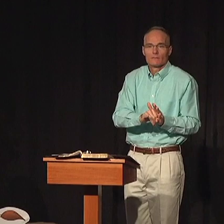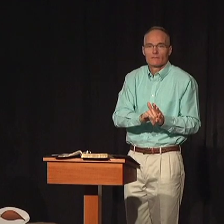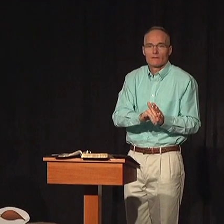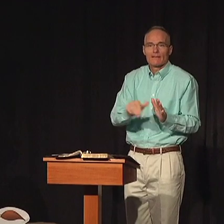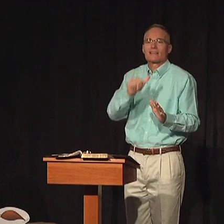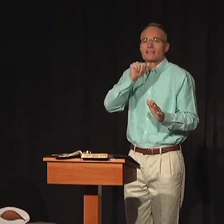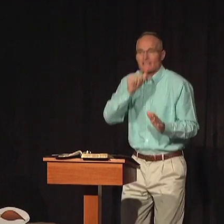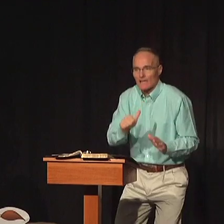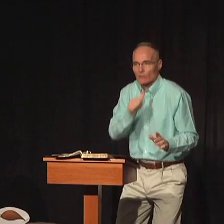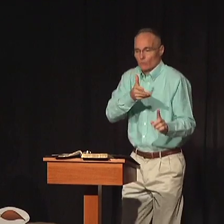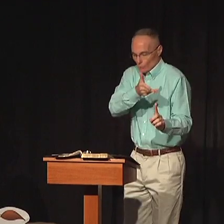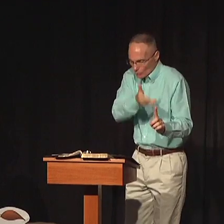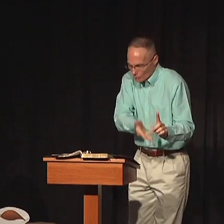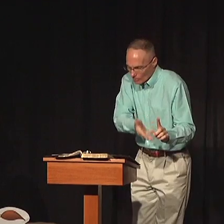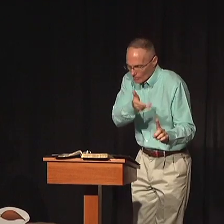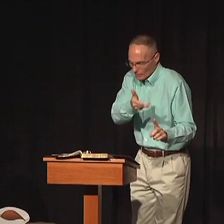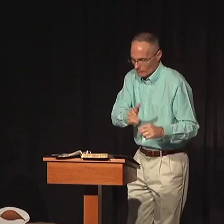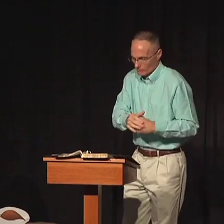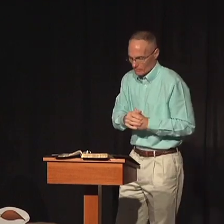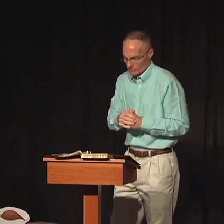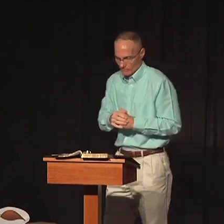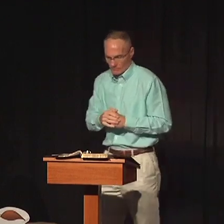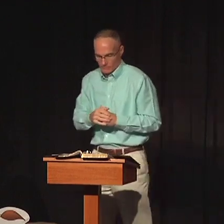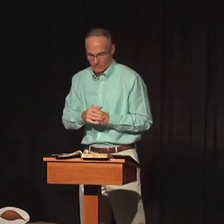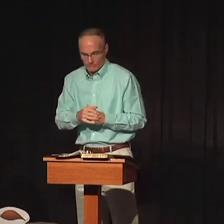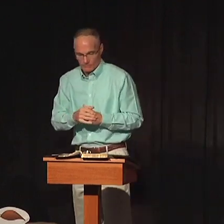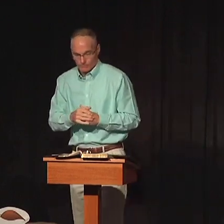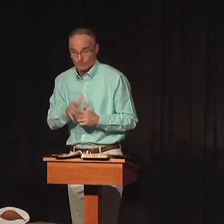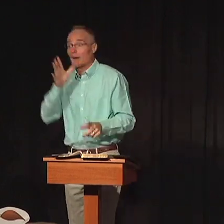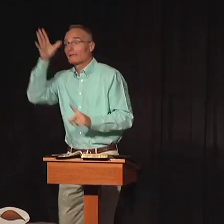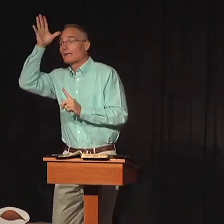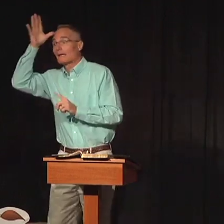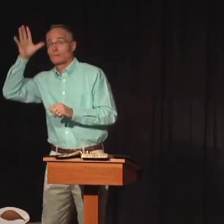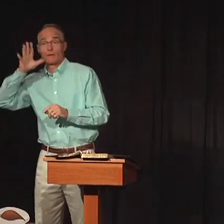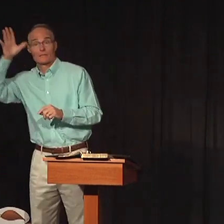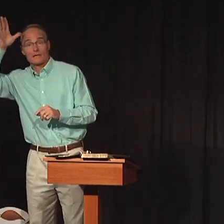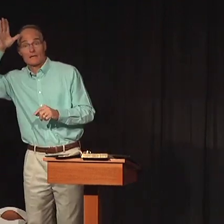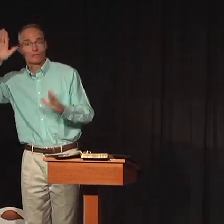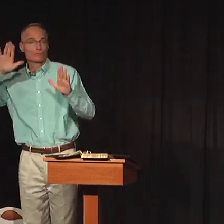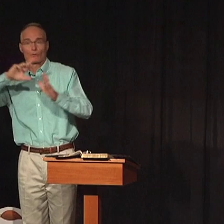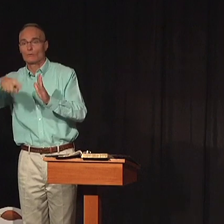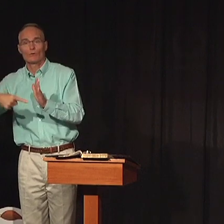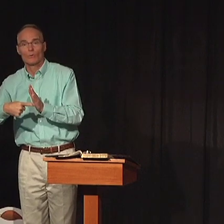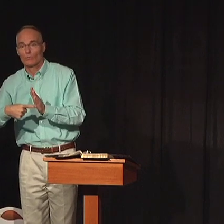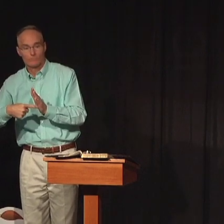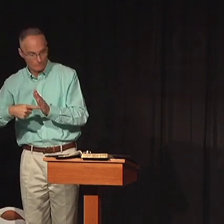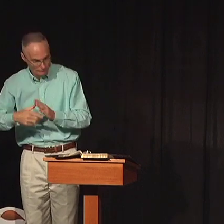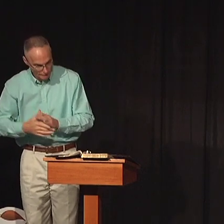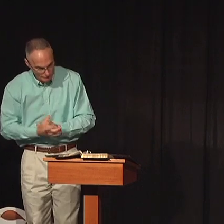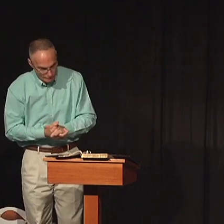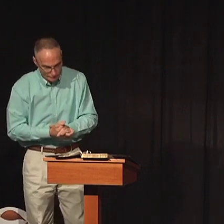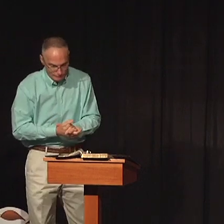your identity. That is not who you are. Your moms or dads, great roles that we